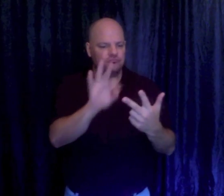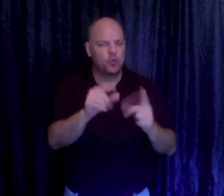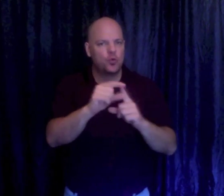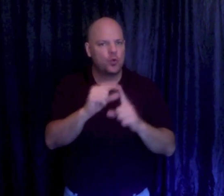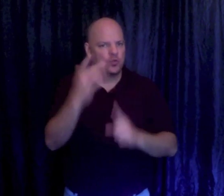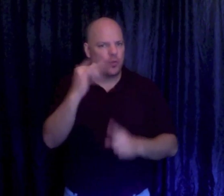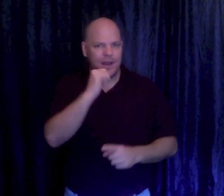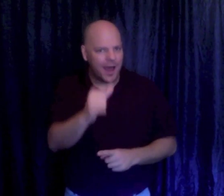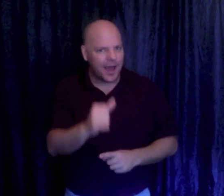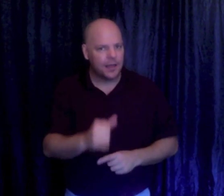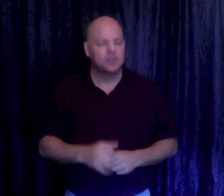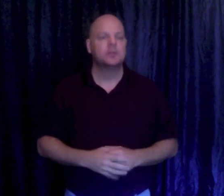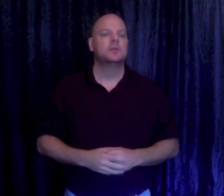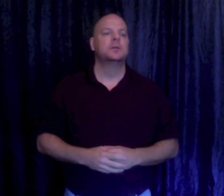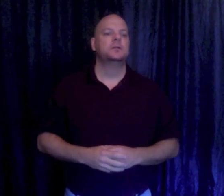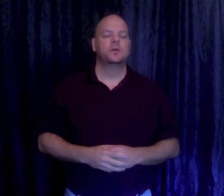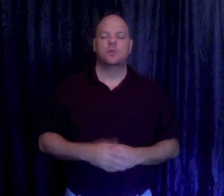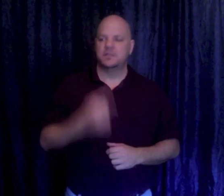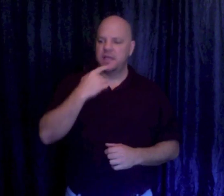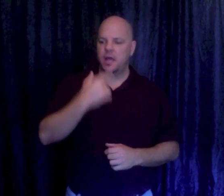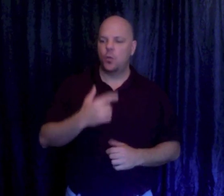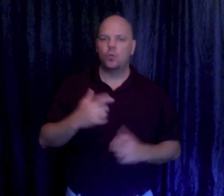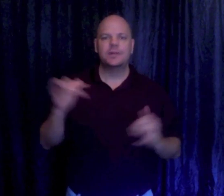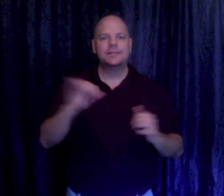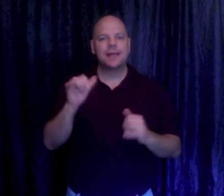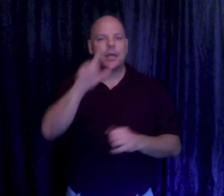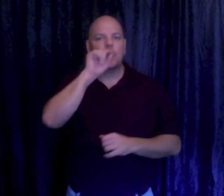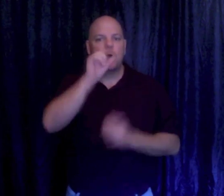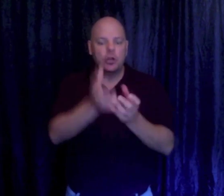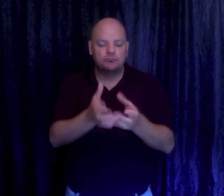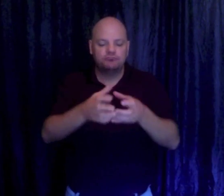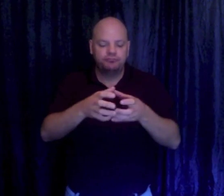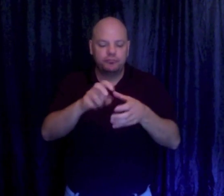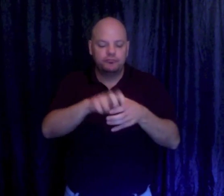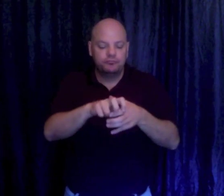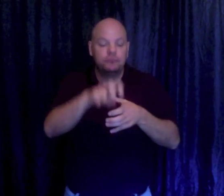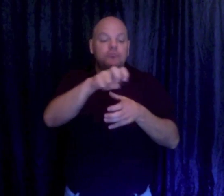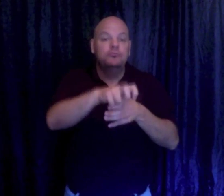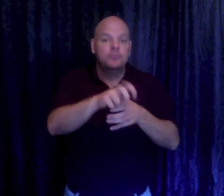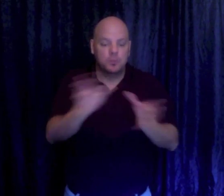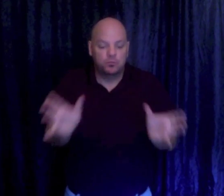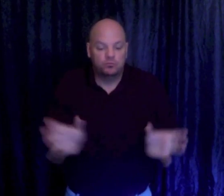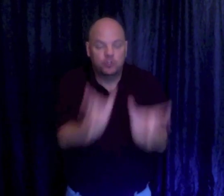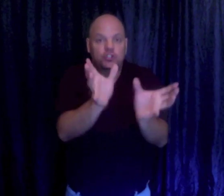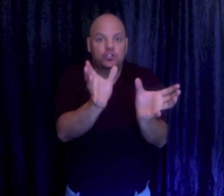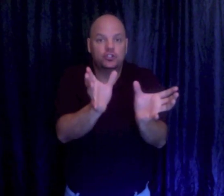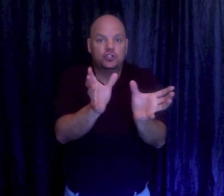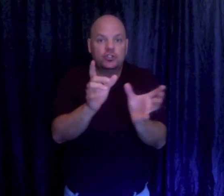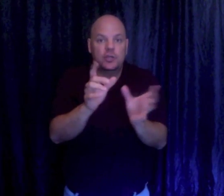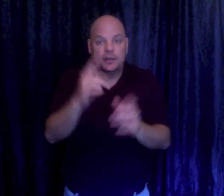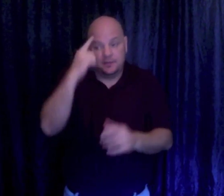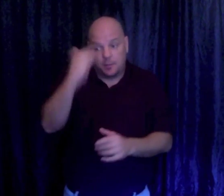said, well, it's a gentle push out of the nest. And it's up to the student. If the student doesn't